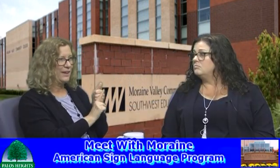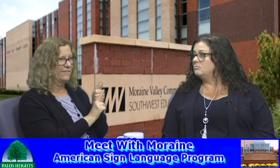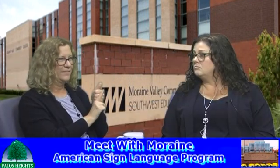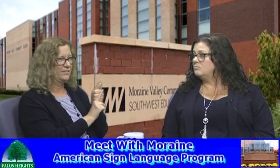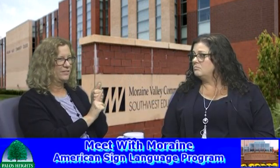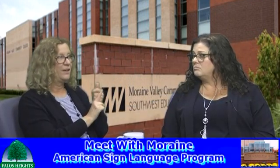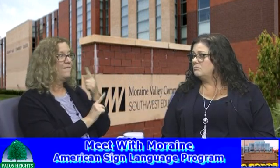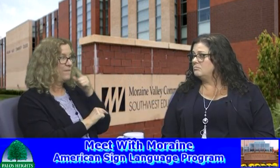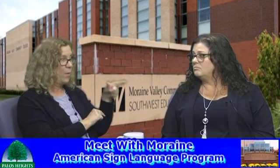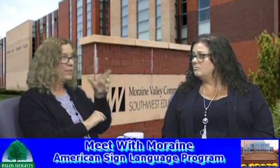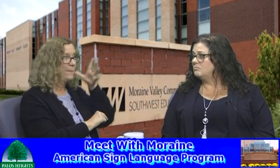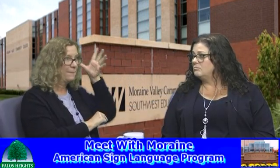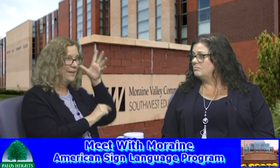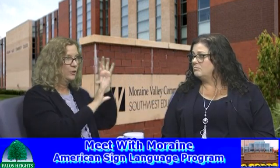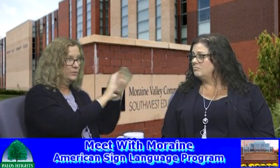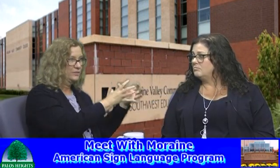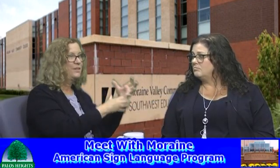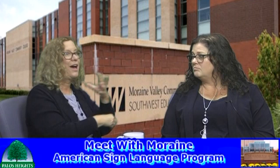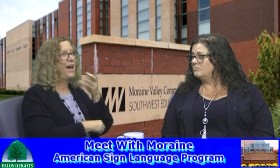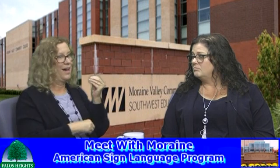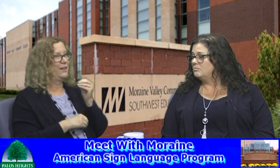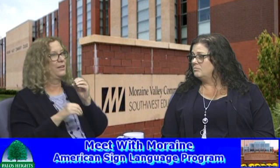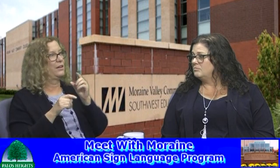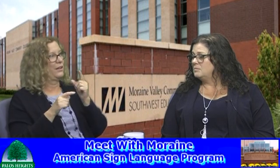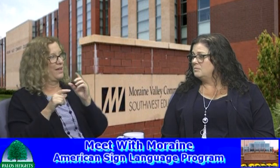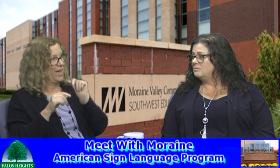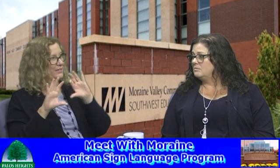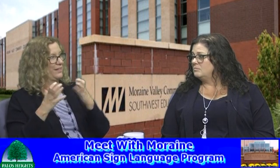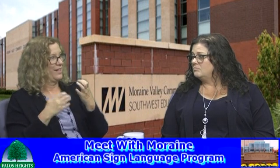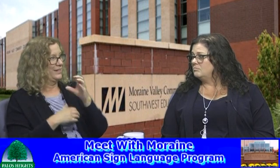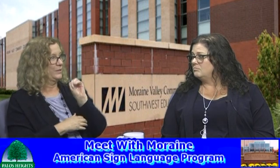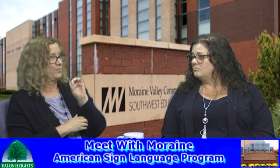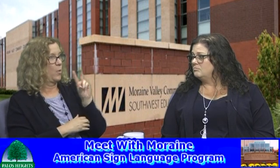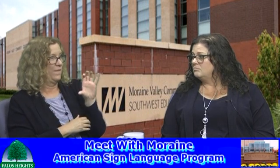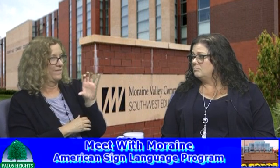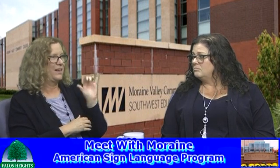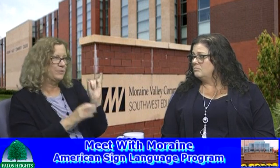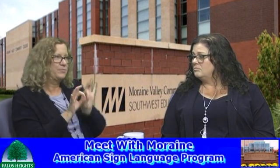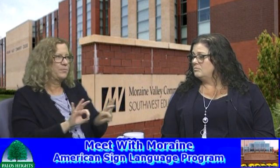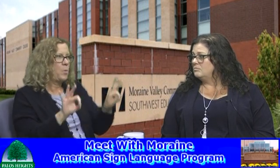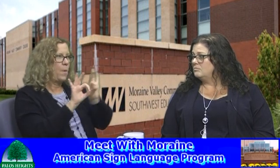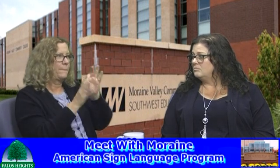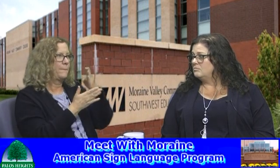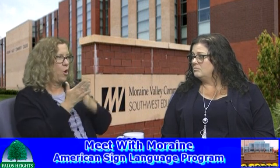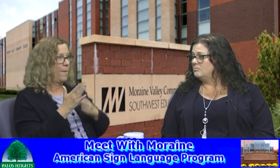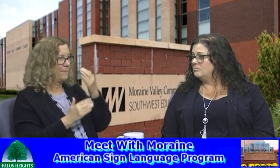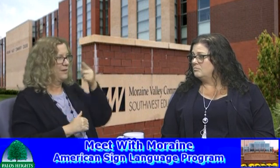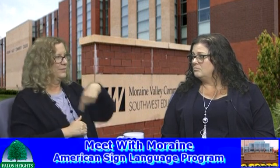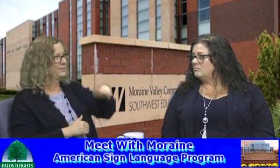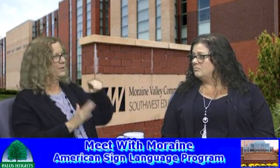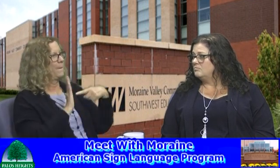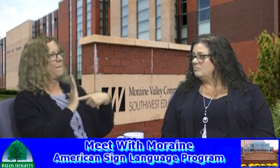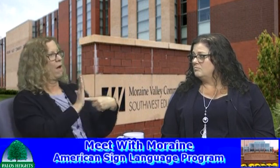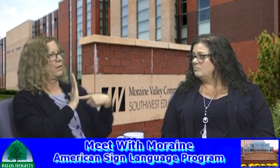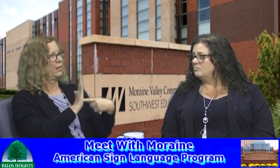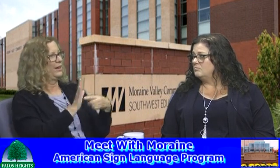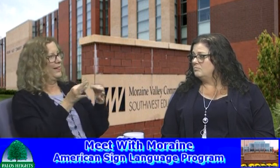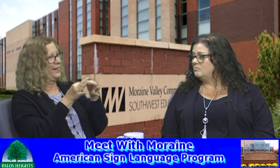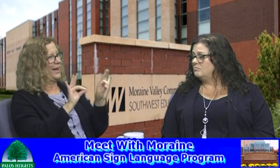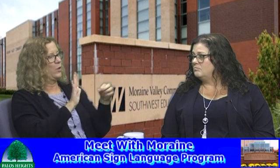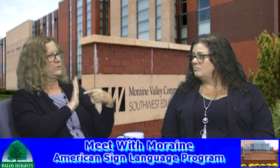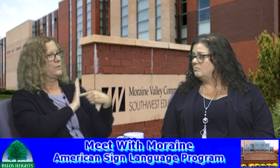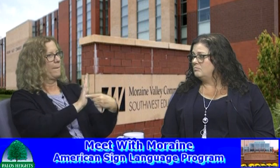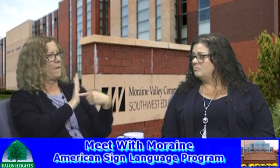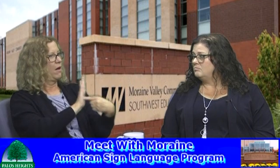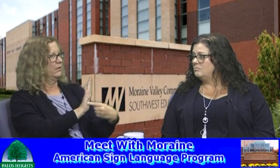that all of these classes are taught by deaf instructors. So then you have these parents who are taking these classes at American Sign Language. It's really important to